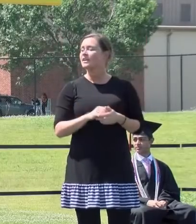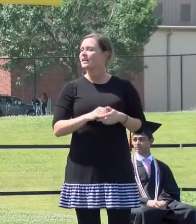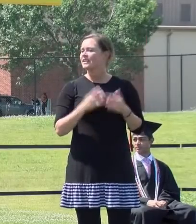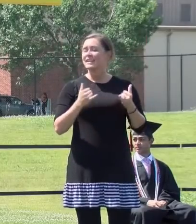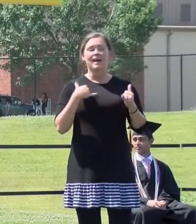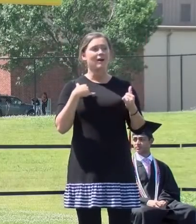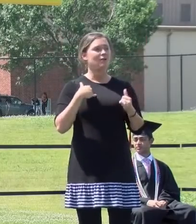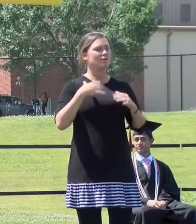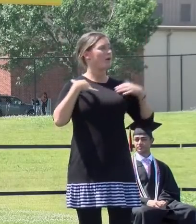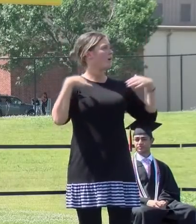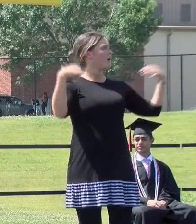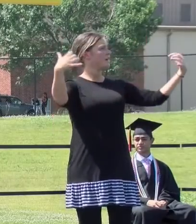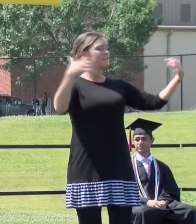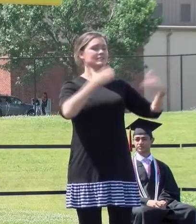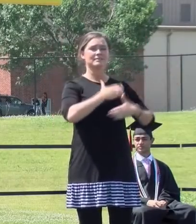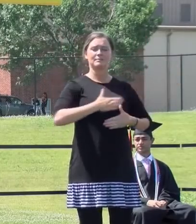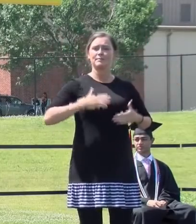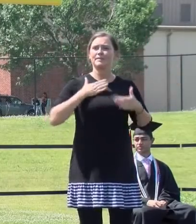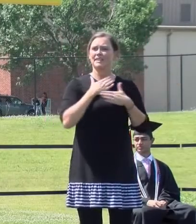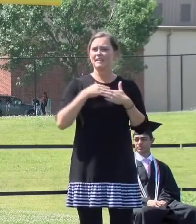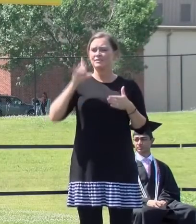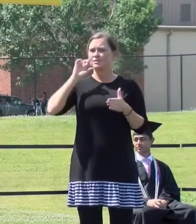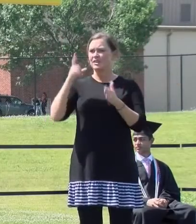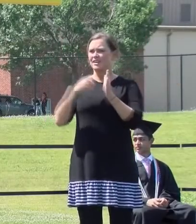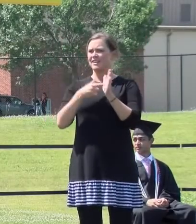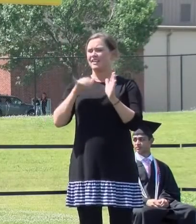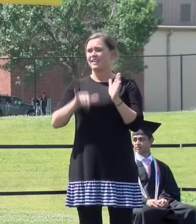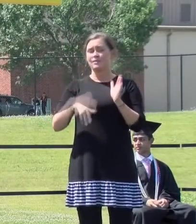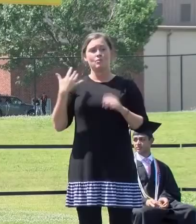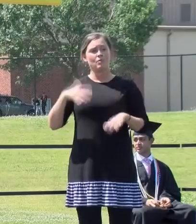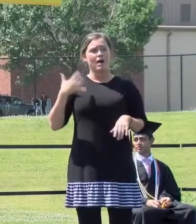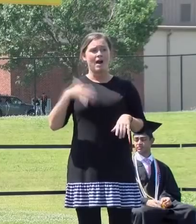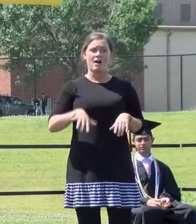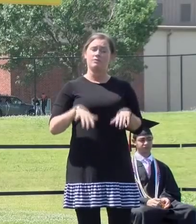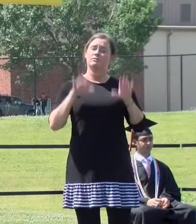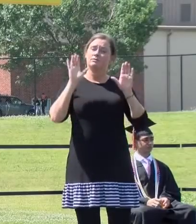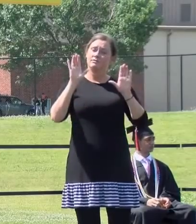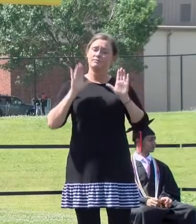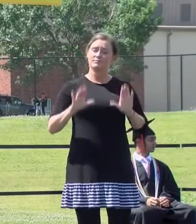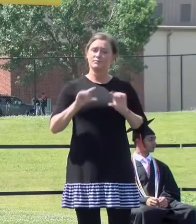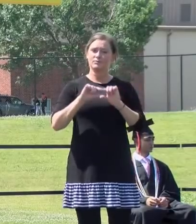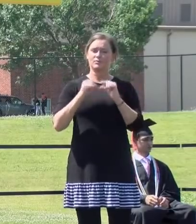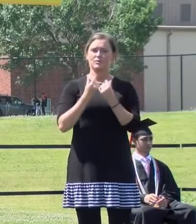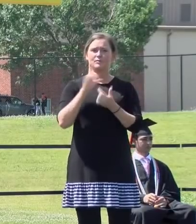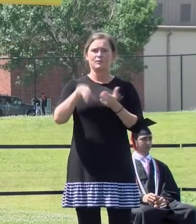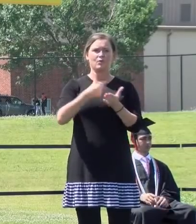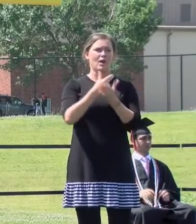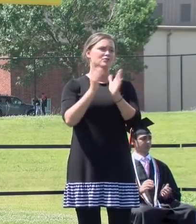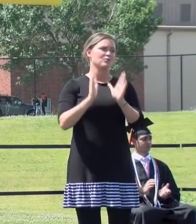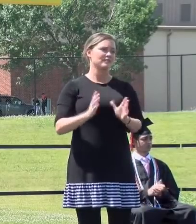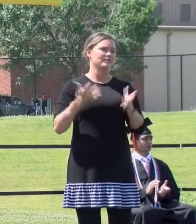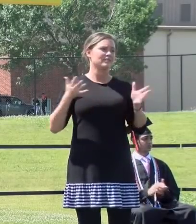Audience, please take a moment to recognize these distinguished groups of graduates.